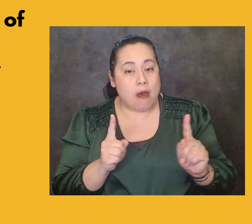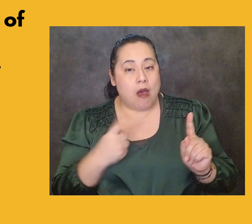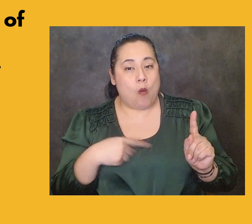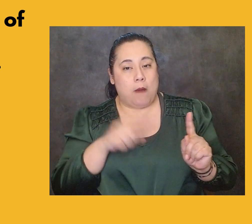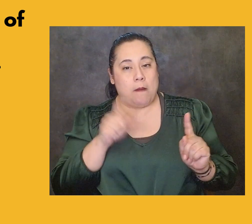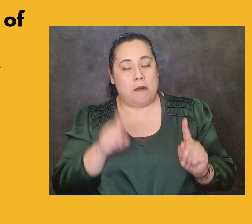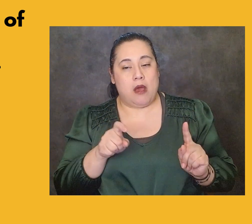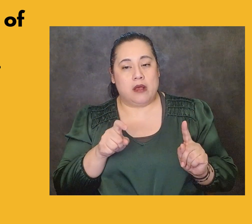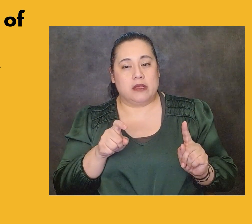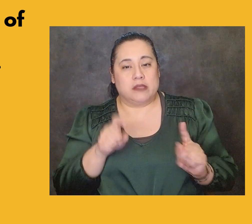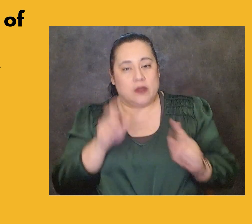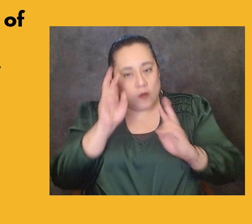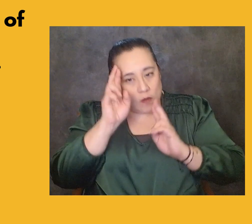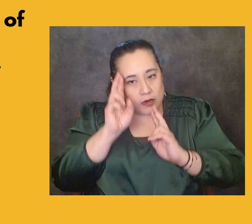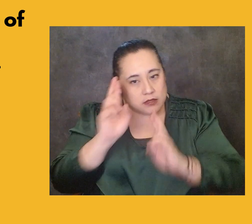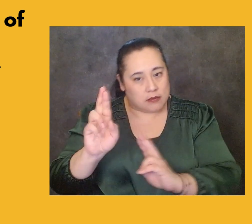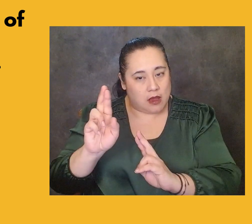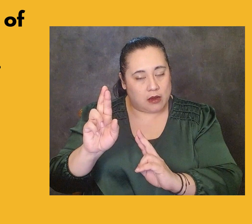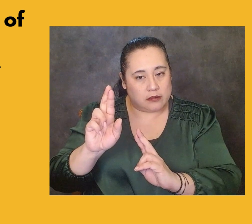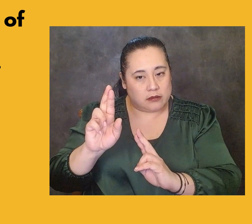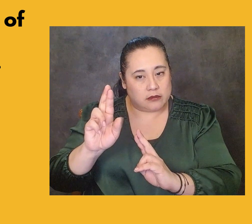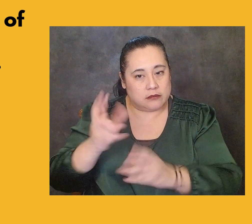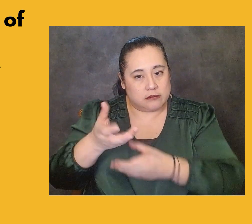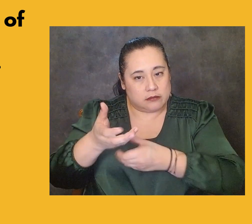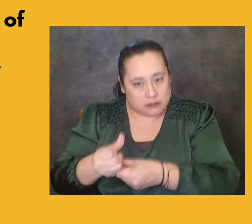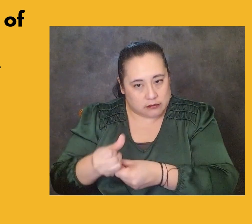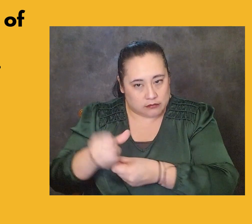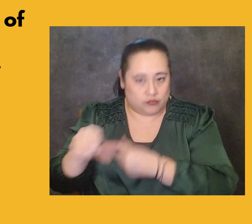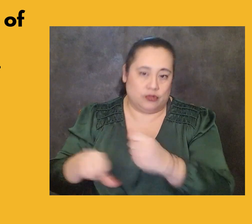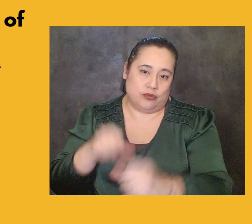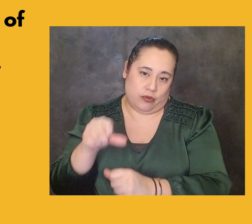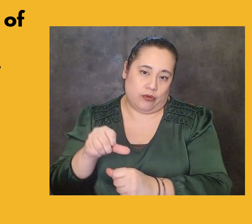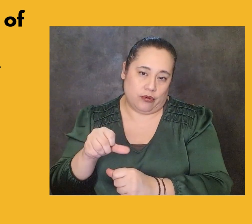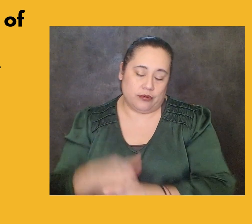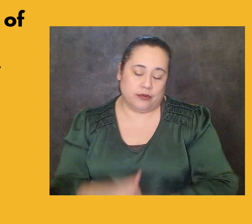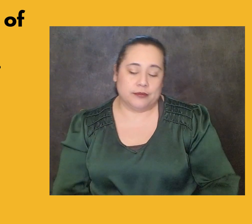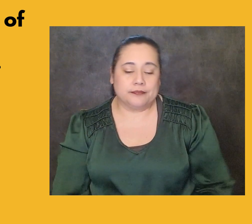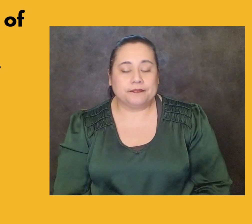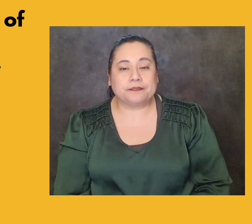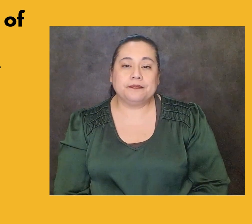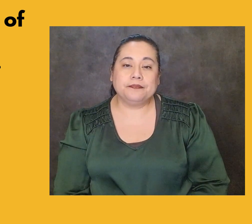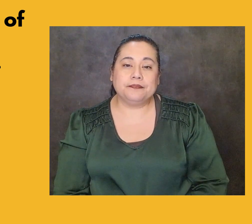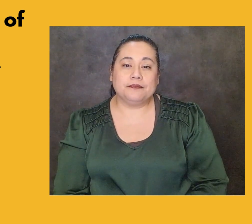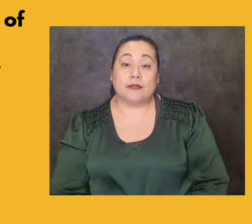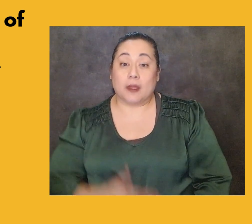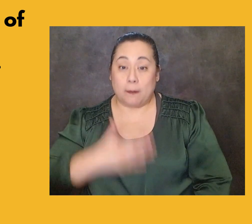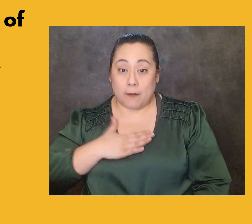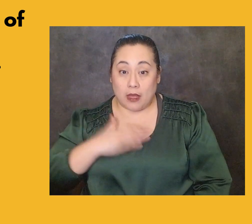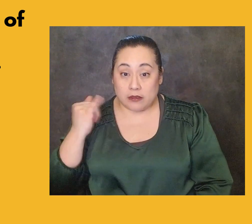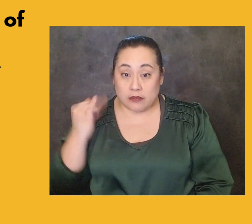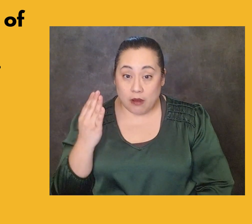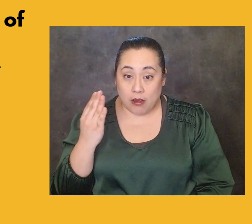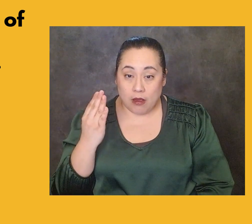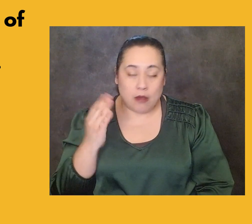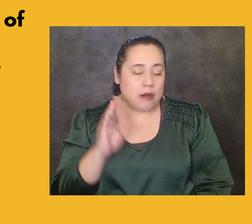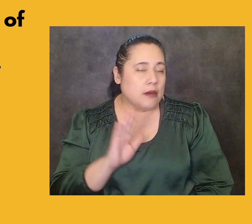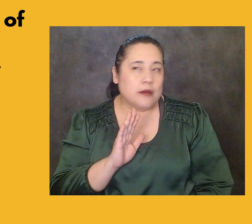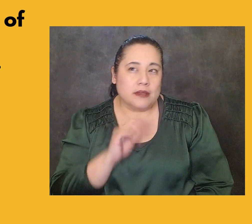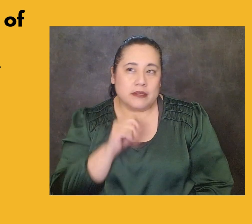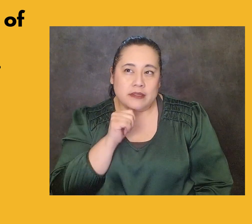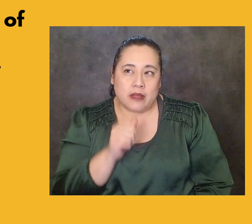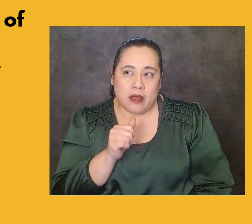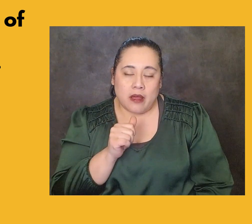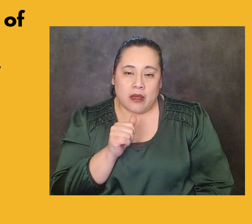must also respect that trust in each other as well. My job is